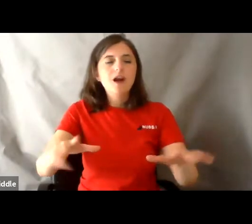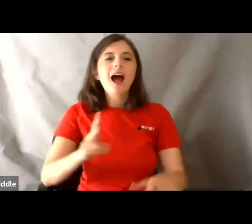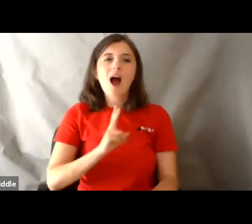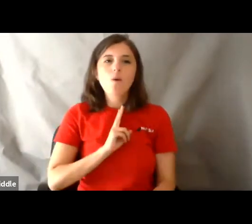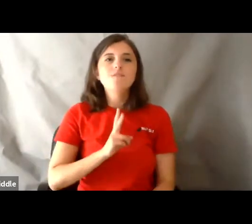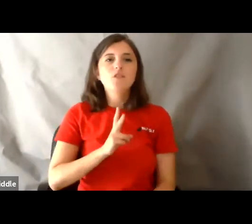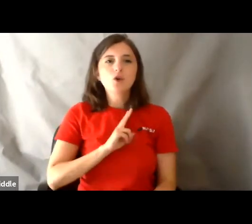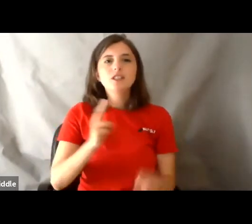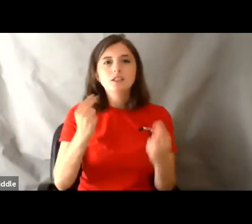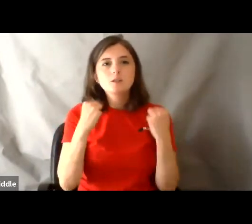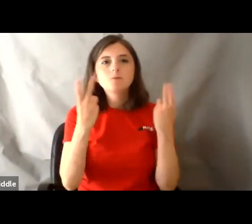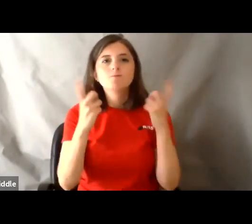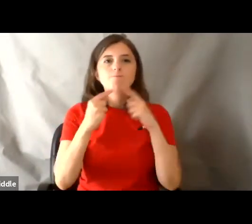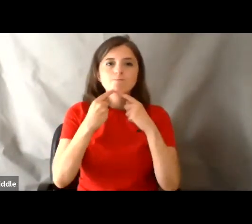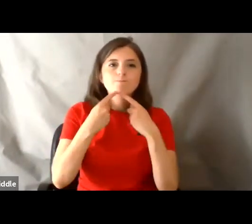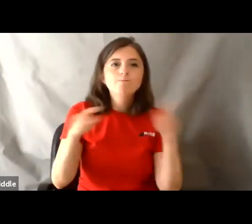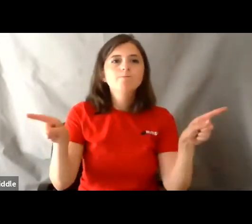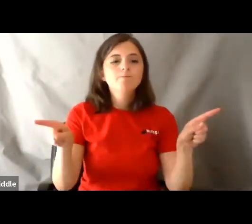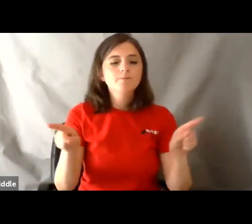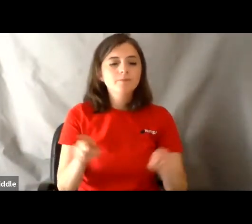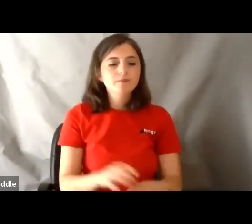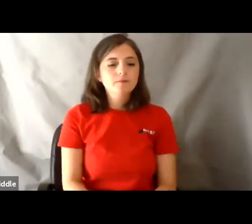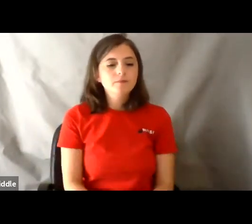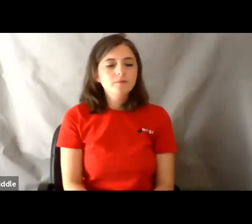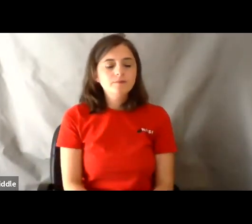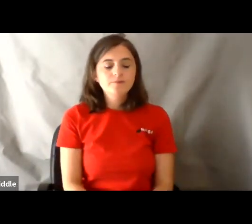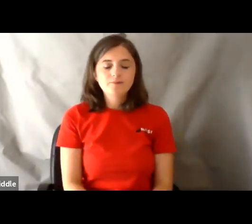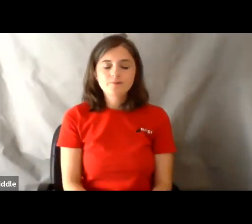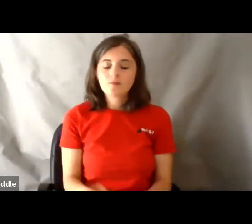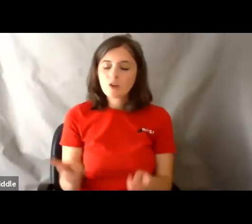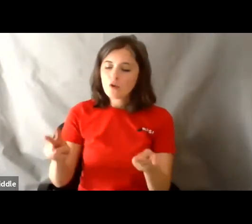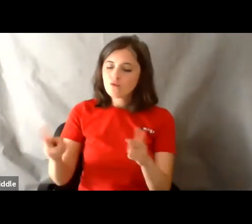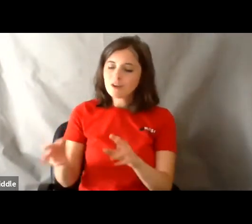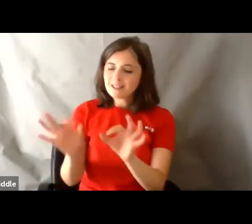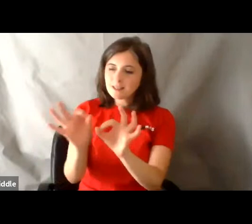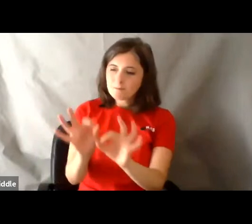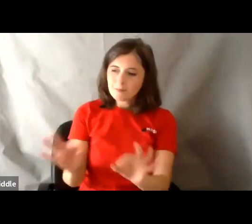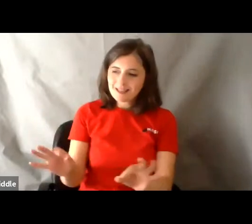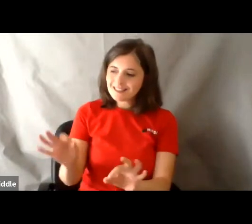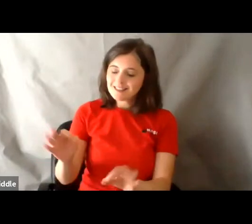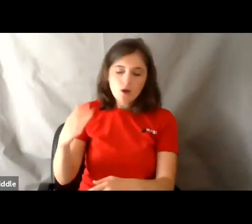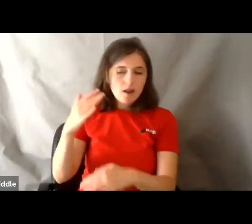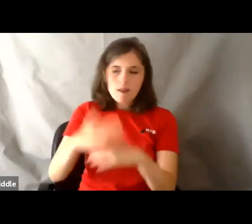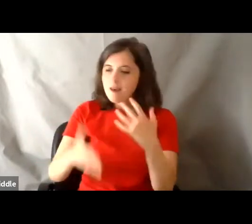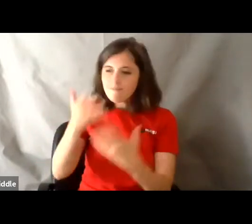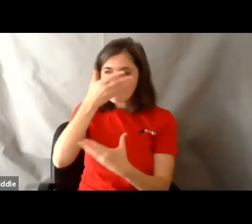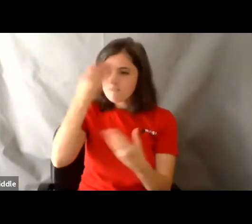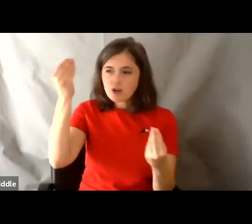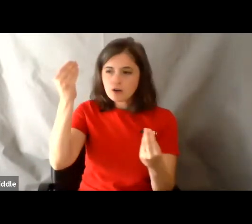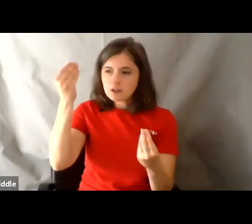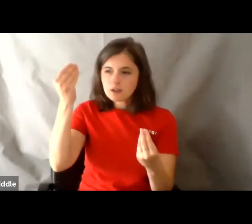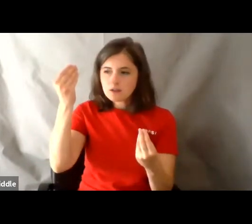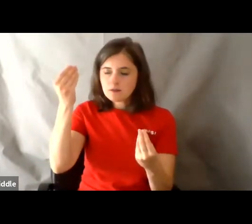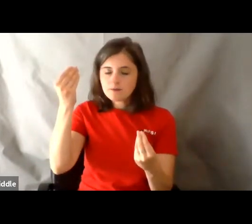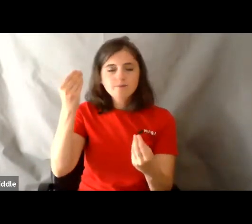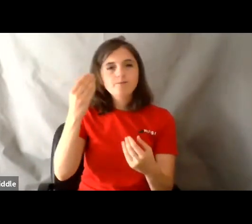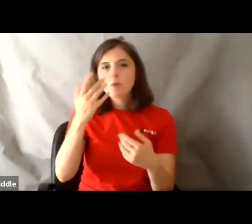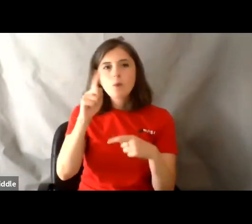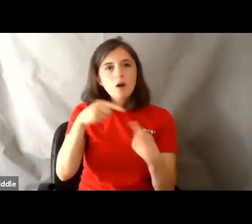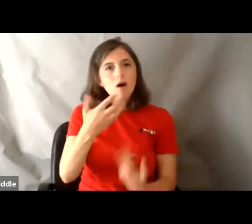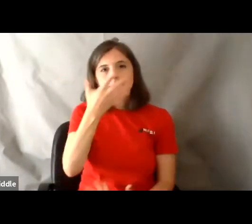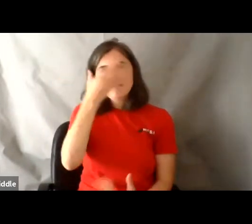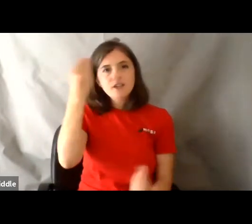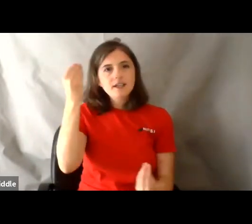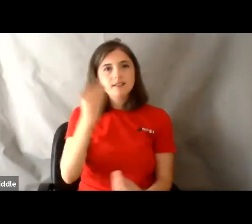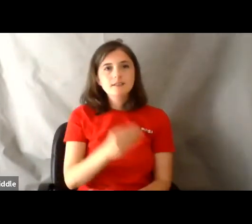will be heard. Rest in peace, you are never forgotten, lest we forget.